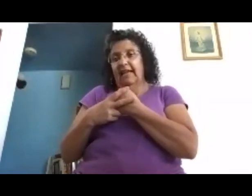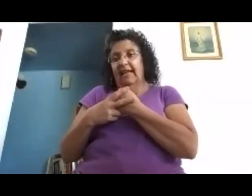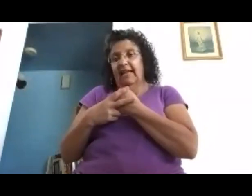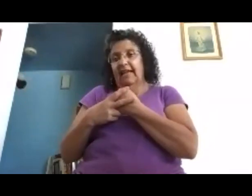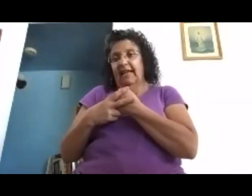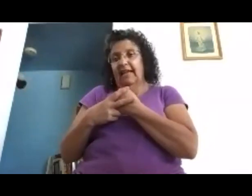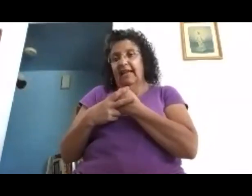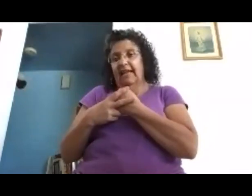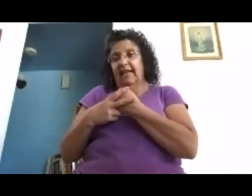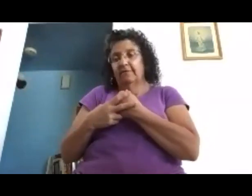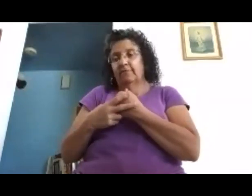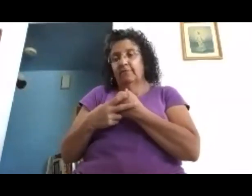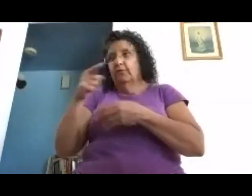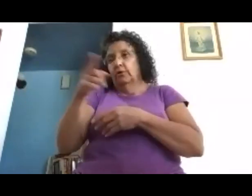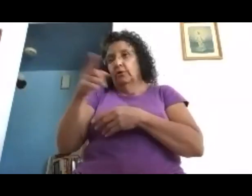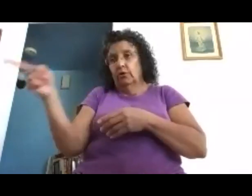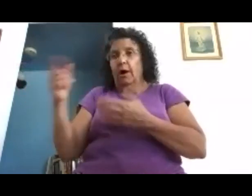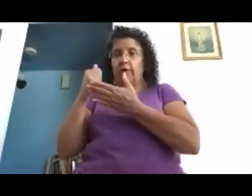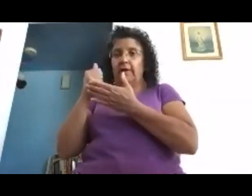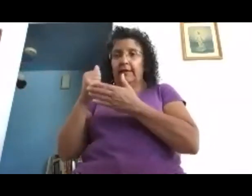these are the two kinds of seeds.